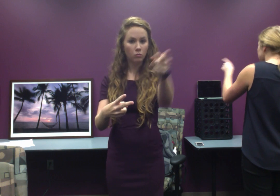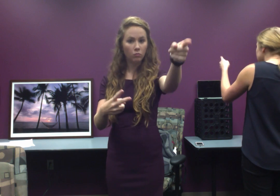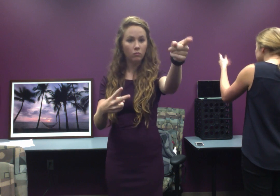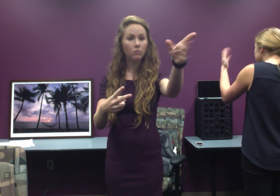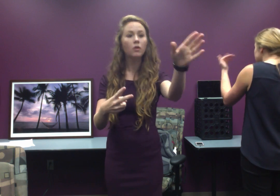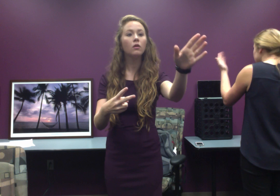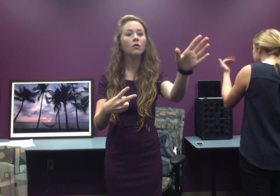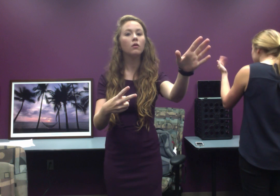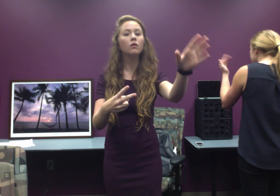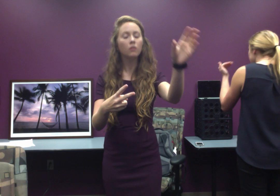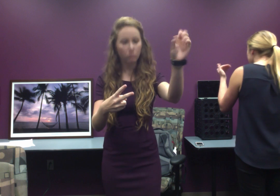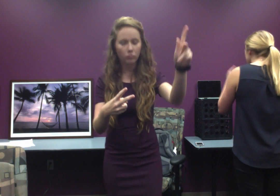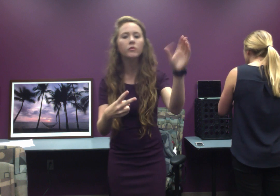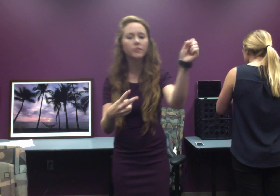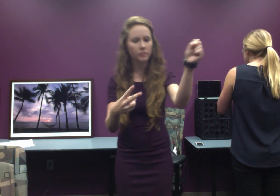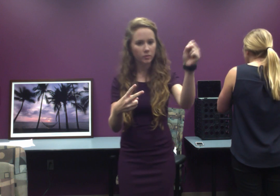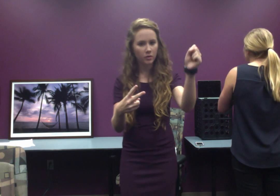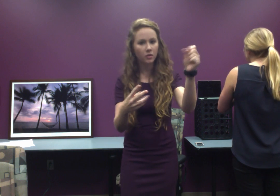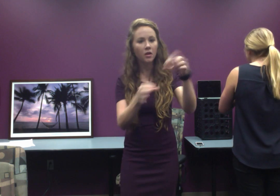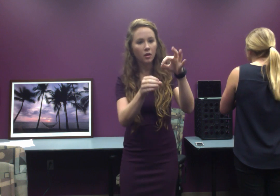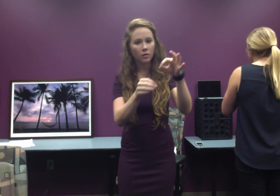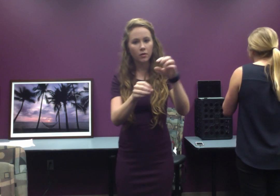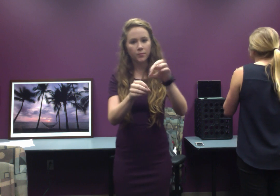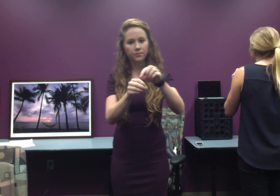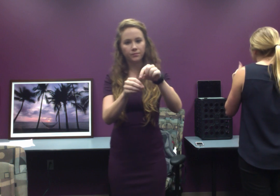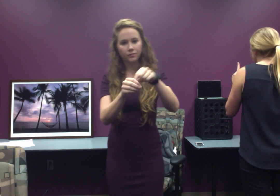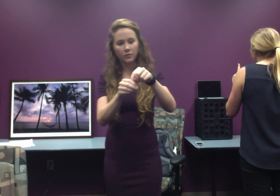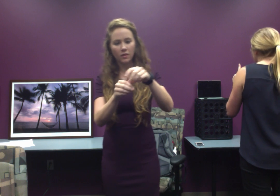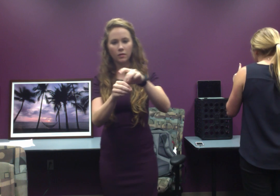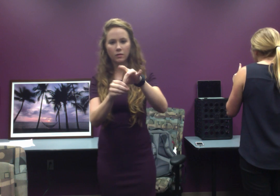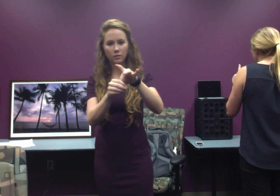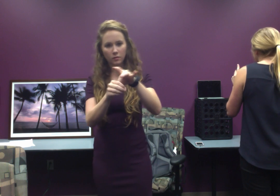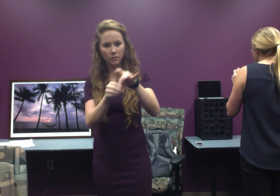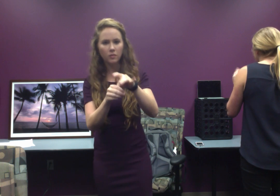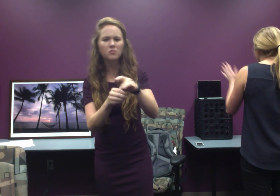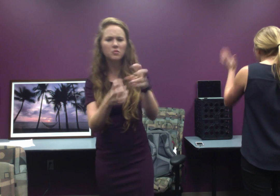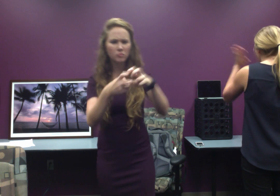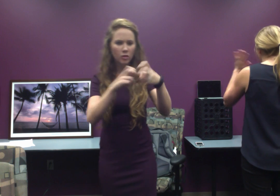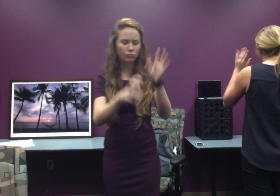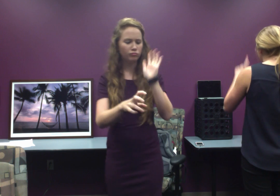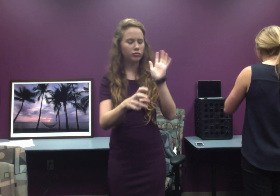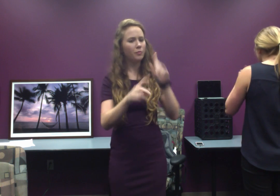Okay, tea was a problem earlier, wasn't it? We didn't want to pay that tax on tea. Tess.